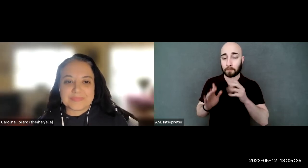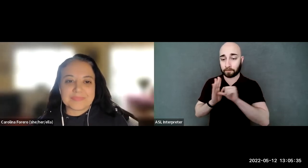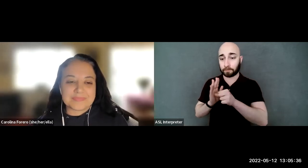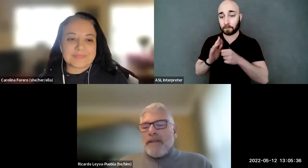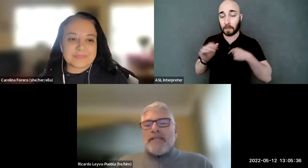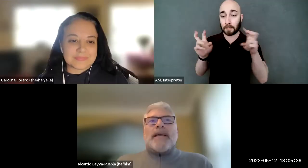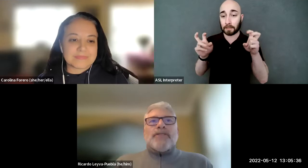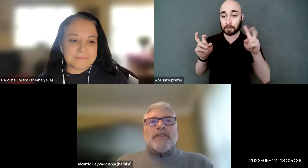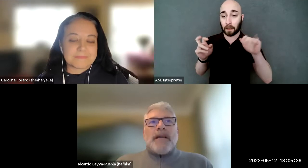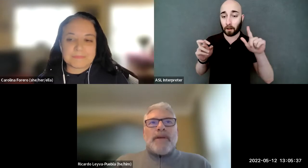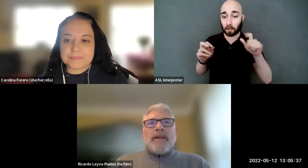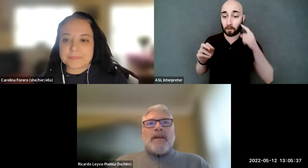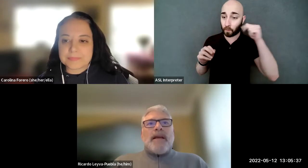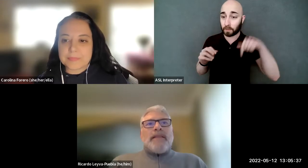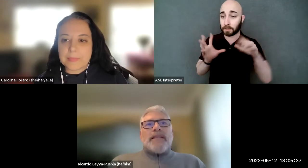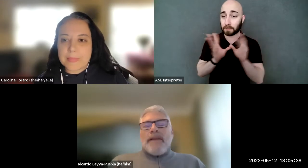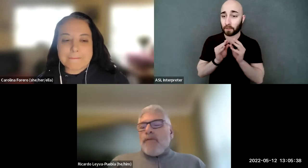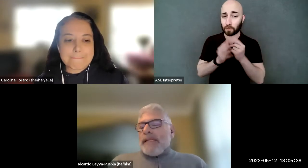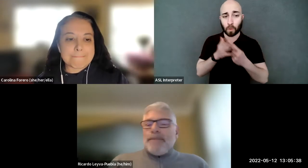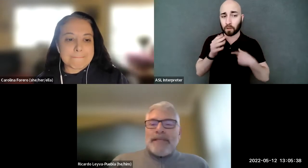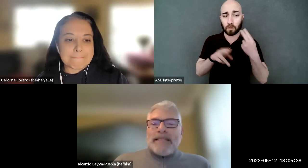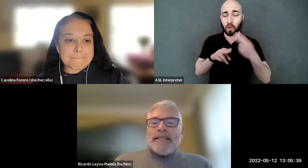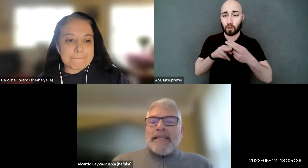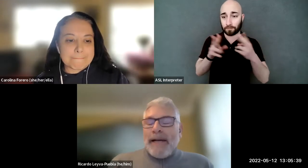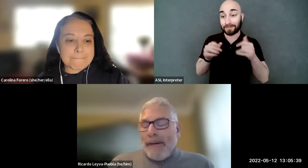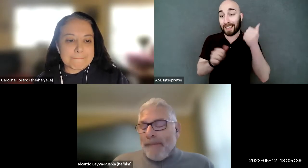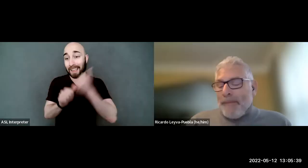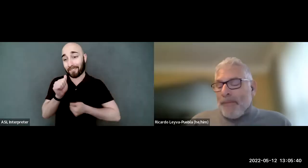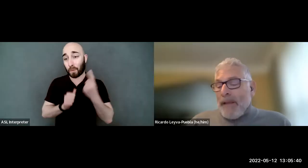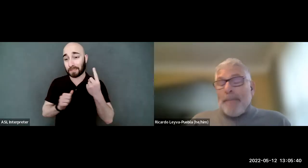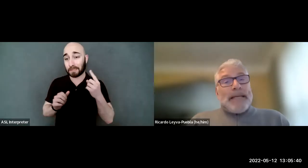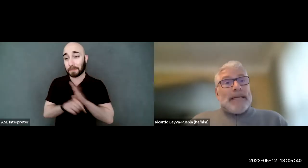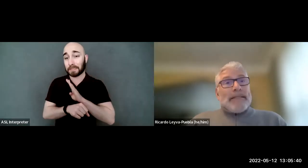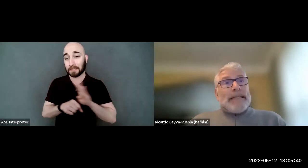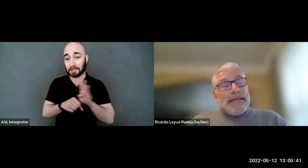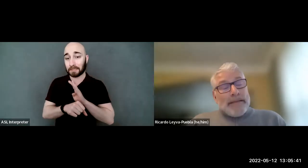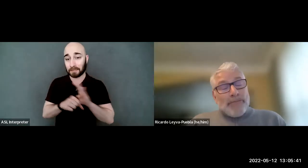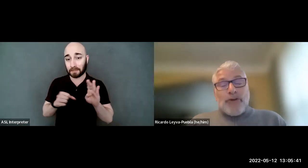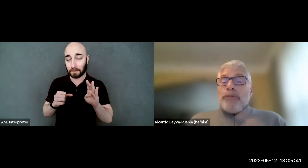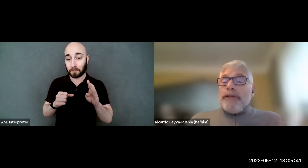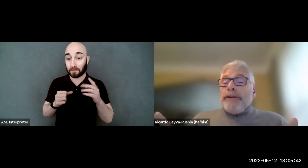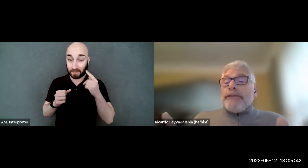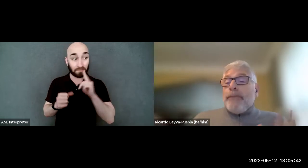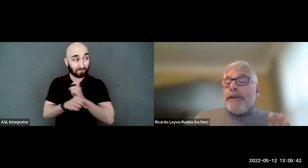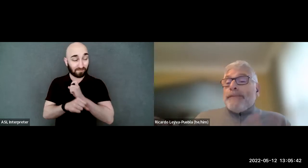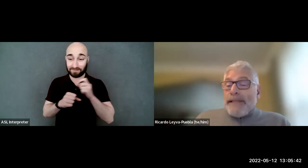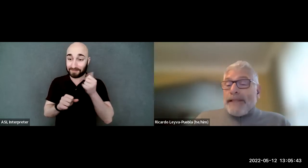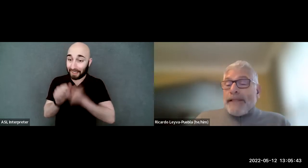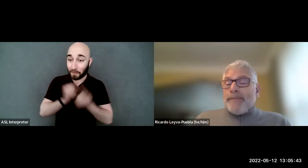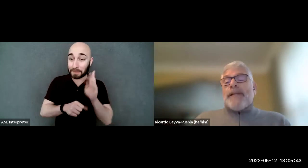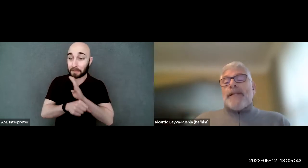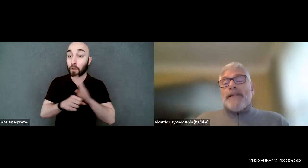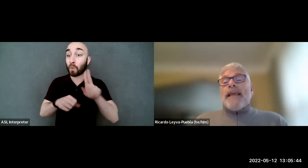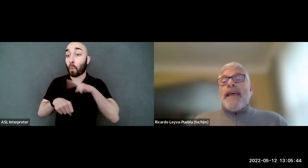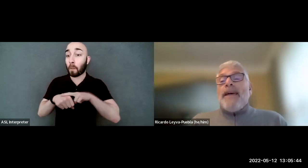for this session coming, and that it's everybody's business, because it is. We normally hear it's nobody's